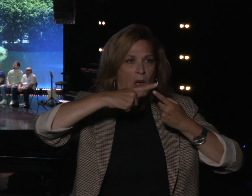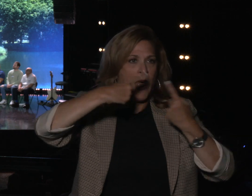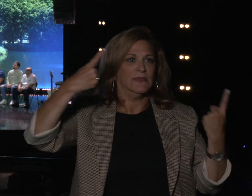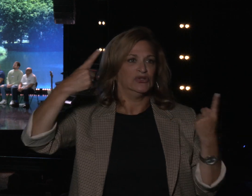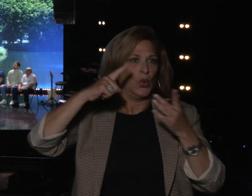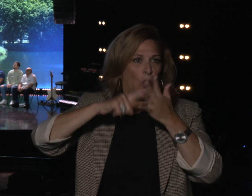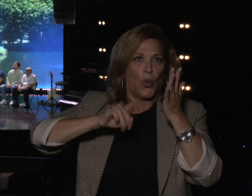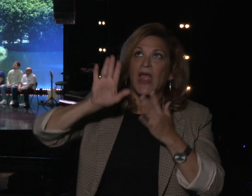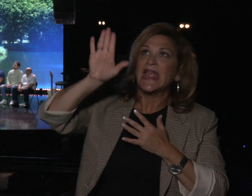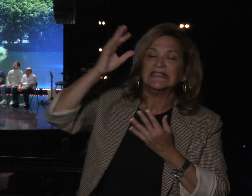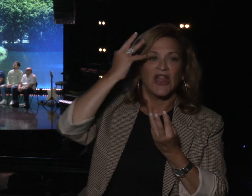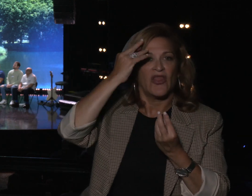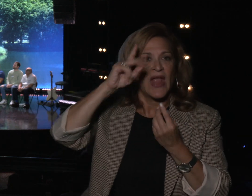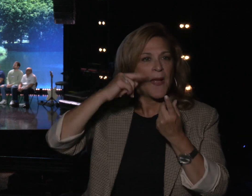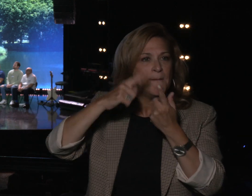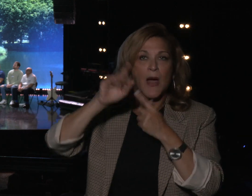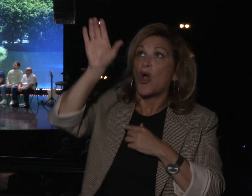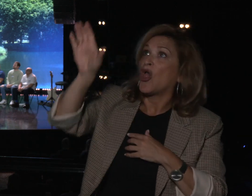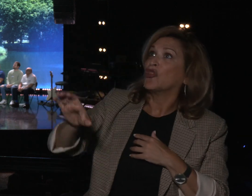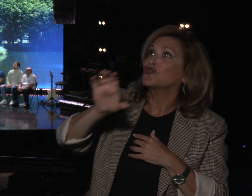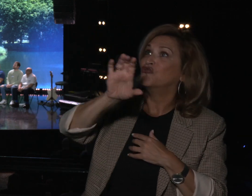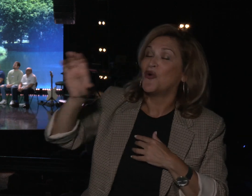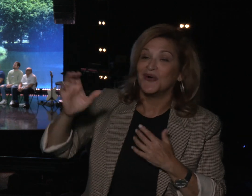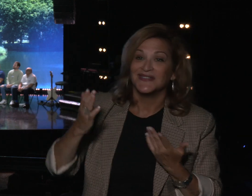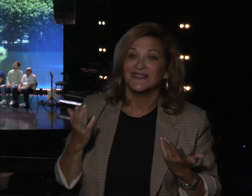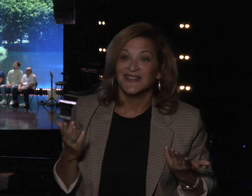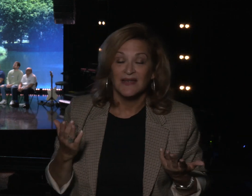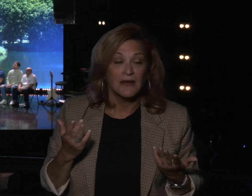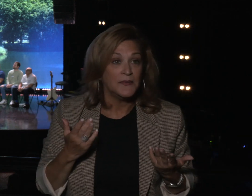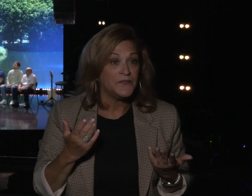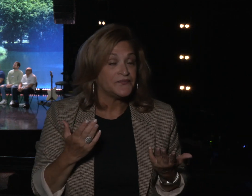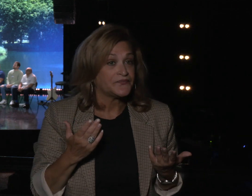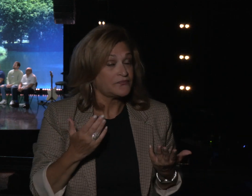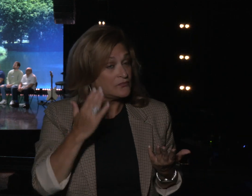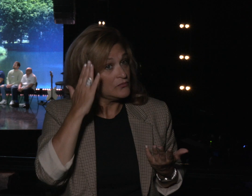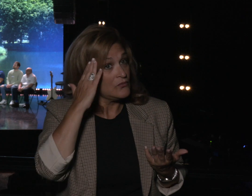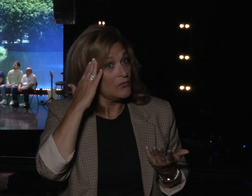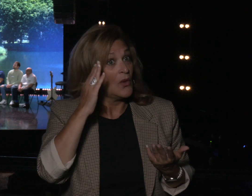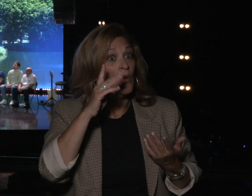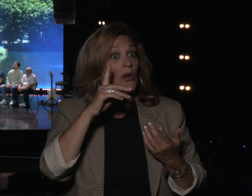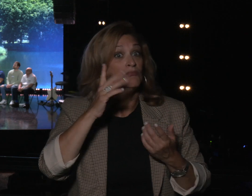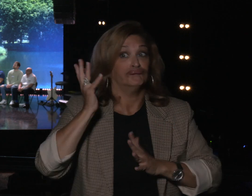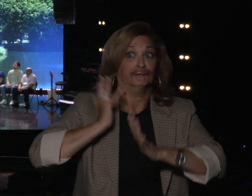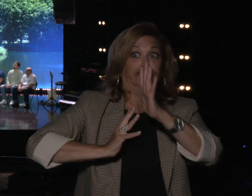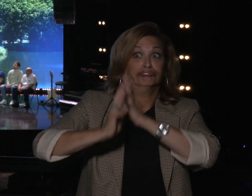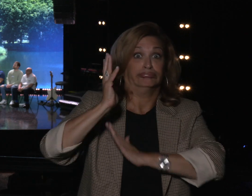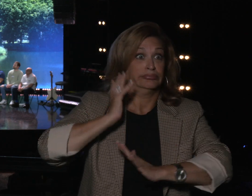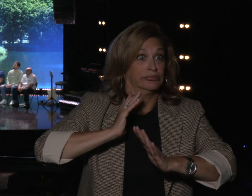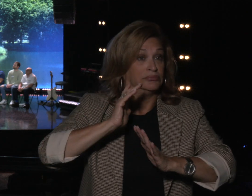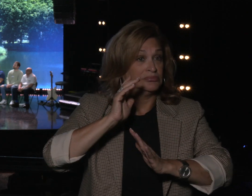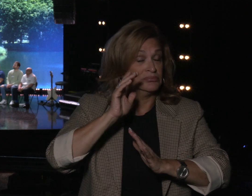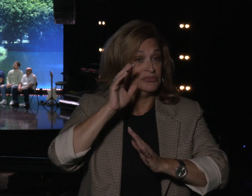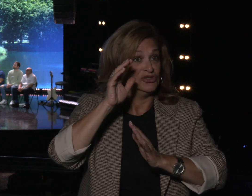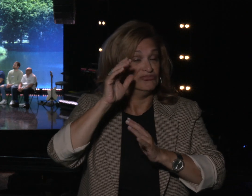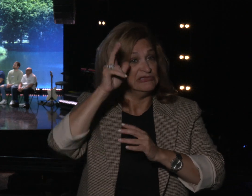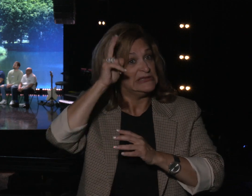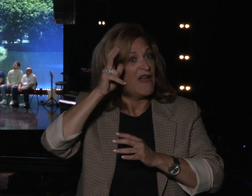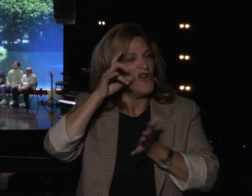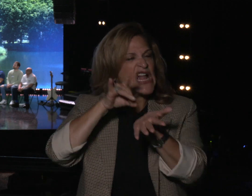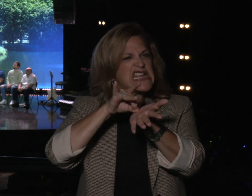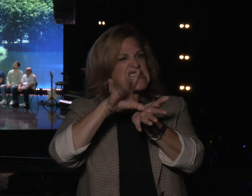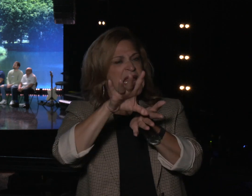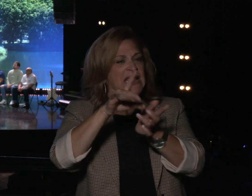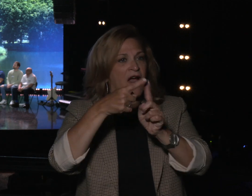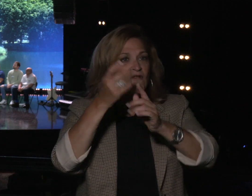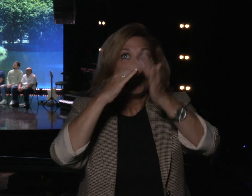The world's thinking on being a boss is actually what Satan was thinking when he gets kicked out of heaven. Like, I gotta be on top. I gotta